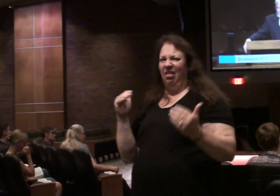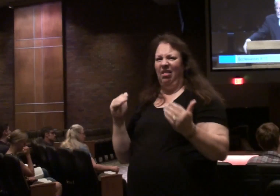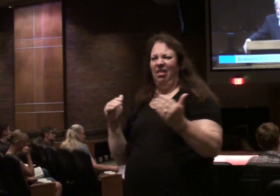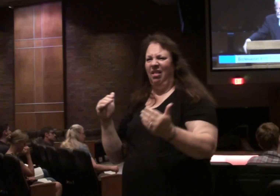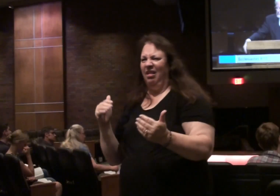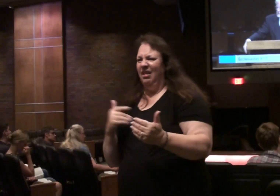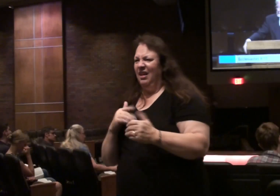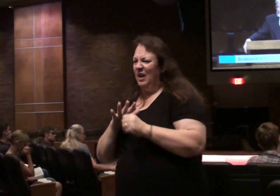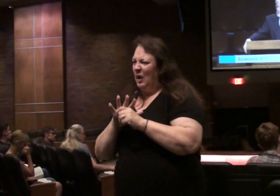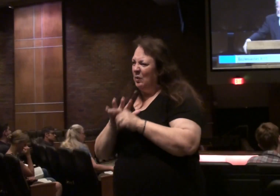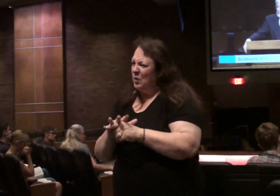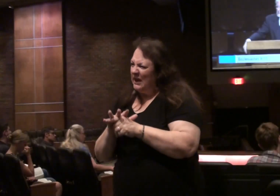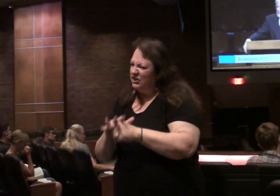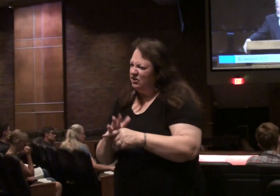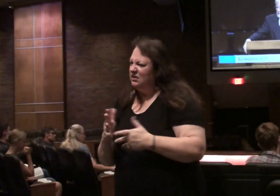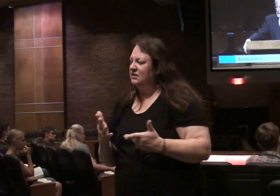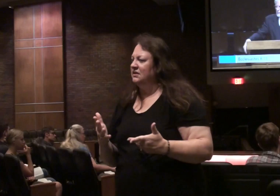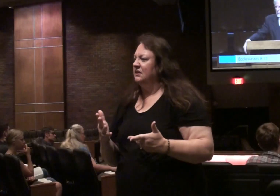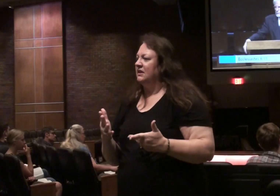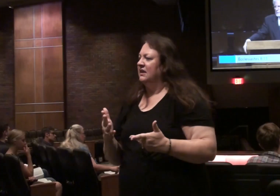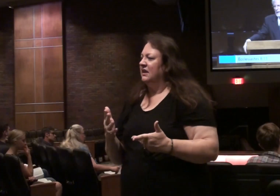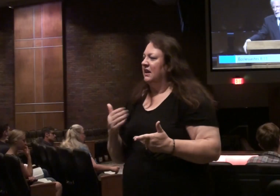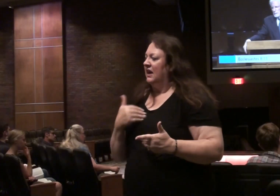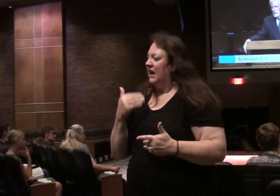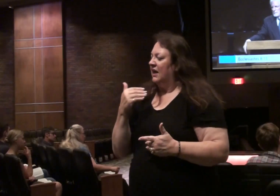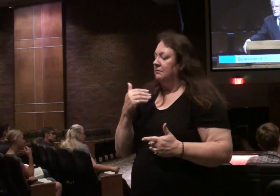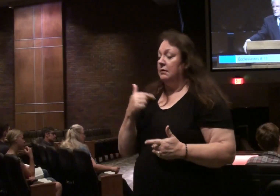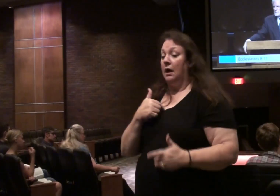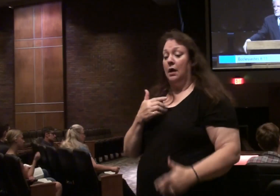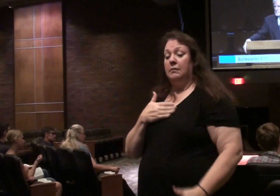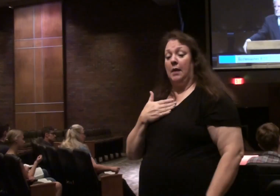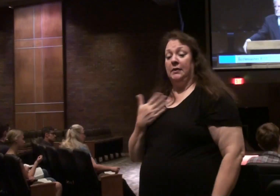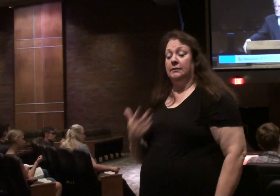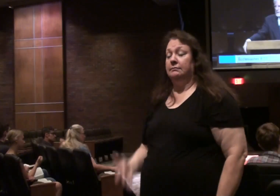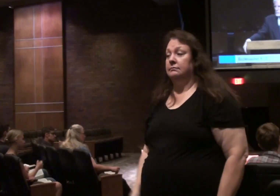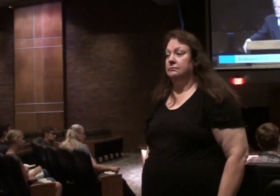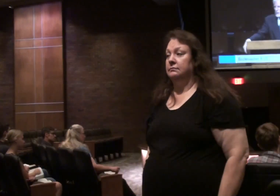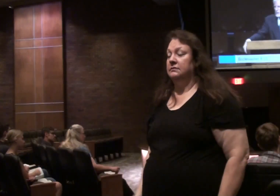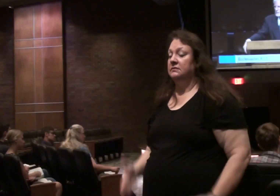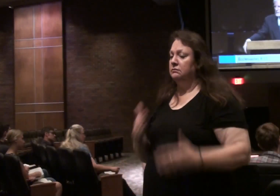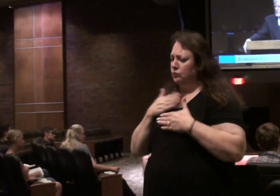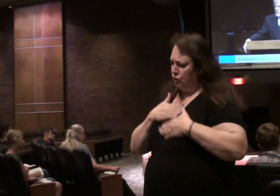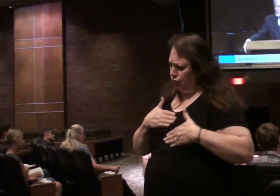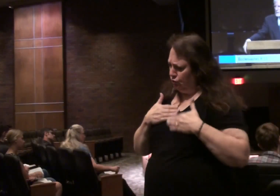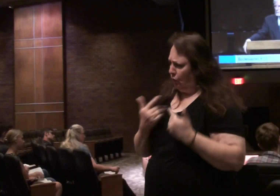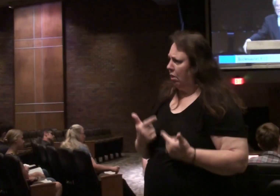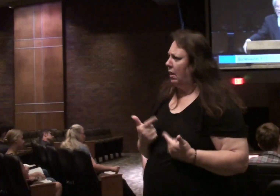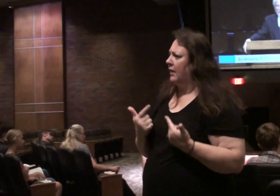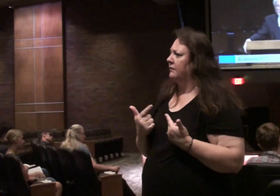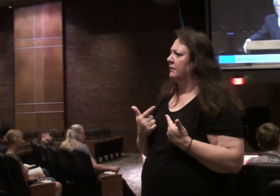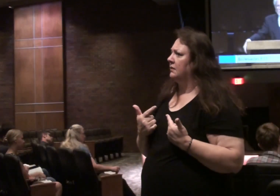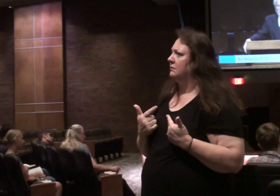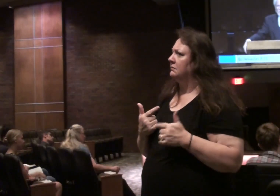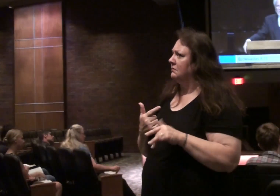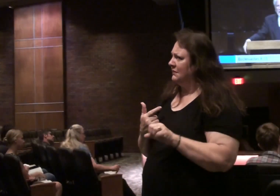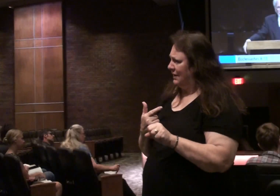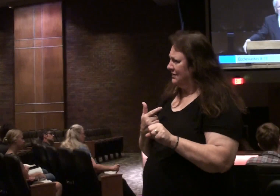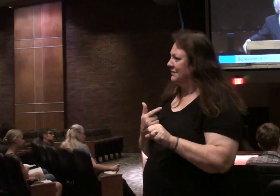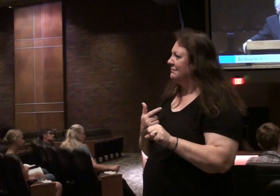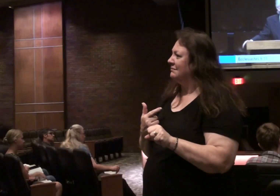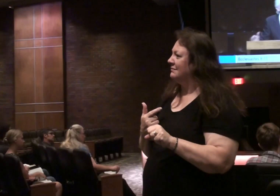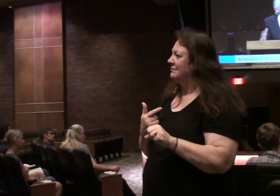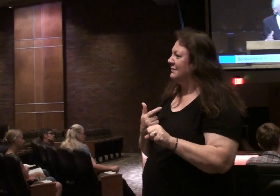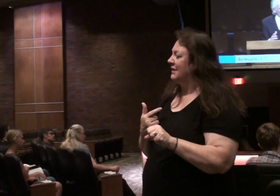unfairness, the oppression, and now you tell me be happy. Enjoy life. But yes,